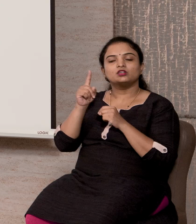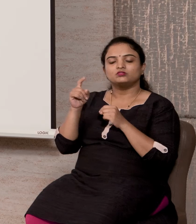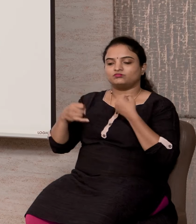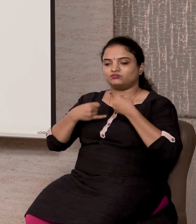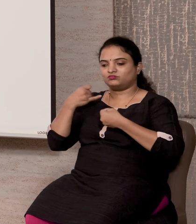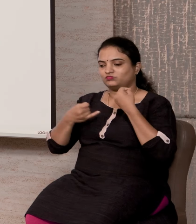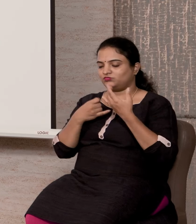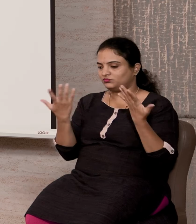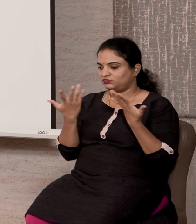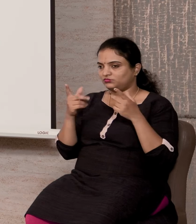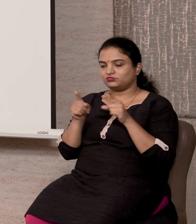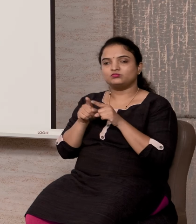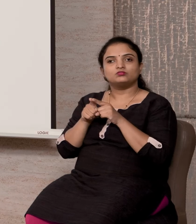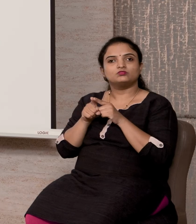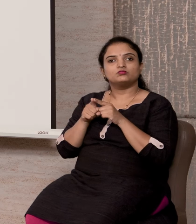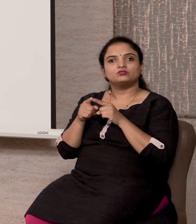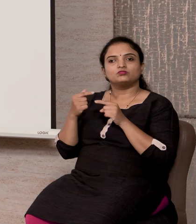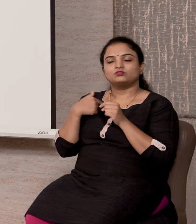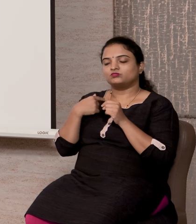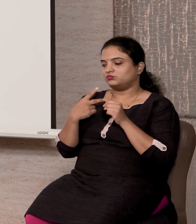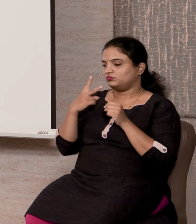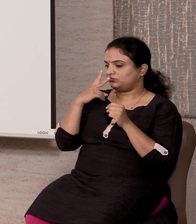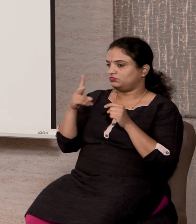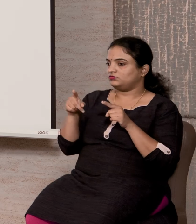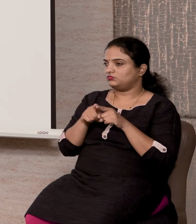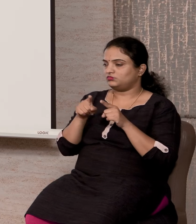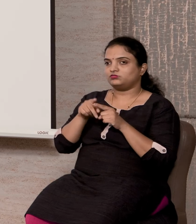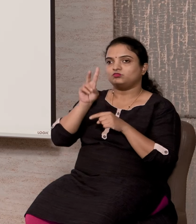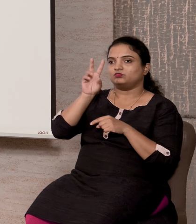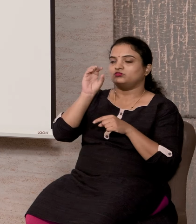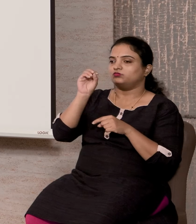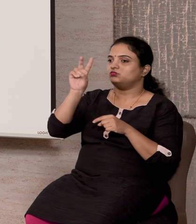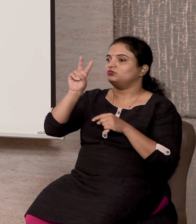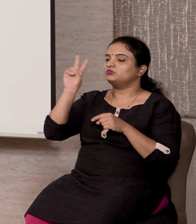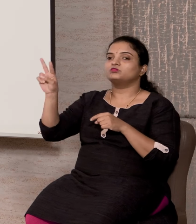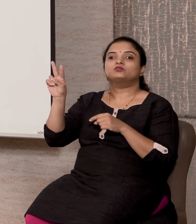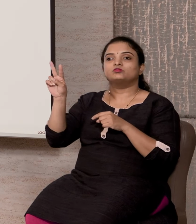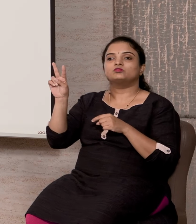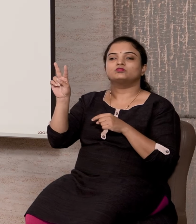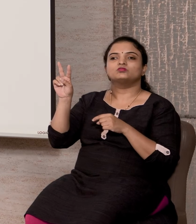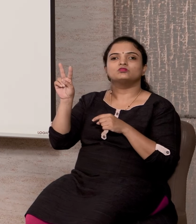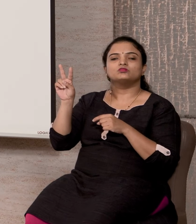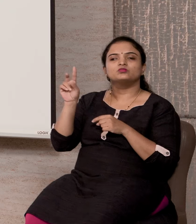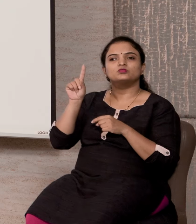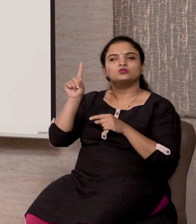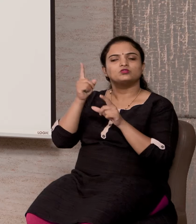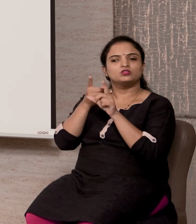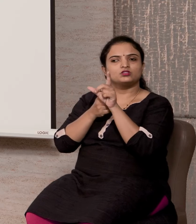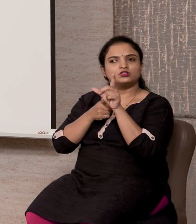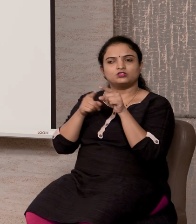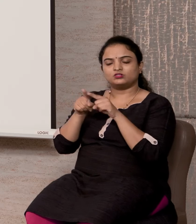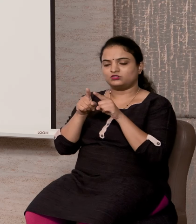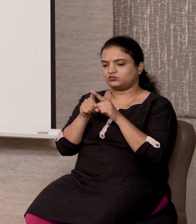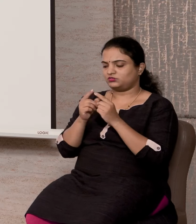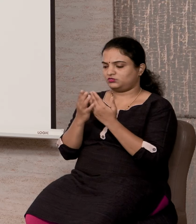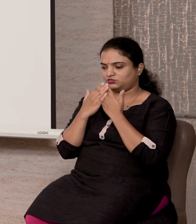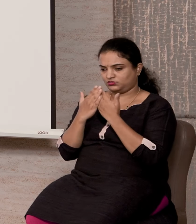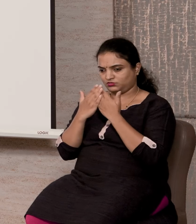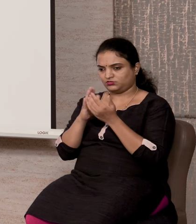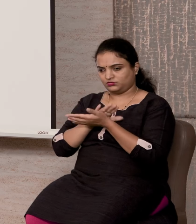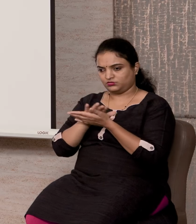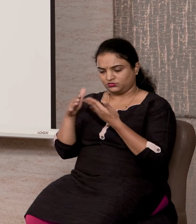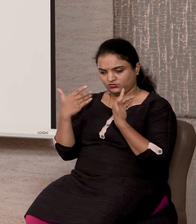interesting finding here, what has happened is I taught this course somewhere around 2022. And maybe 1 year after they graduate, right?